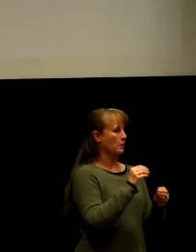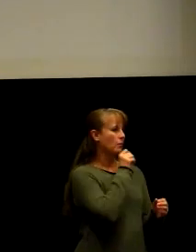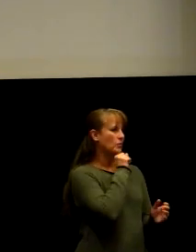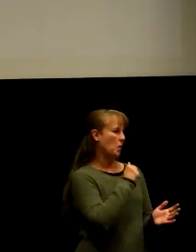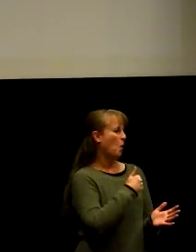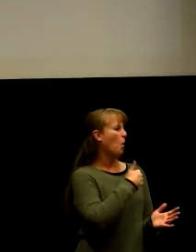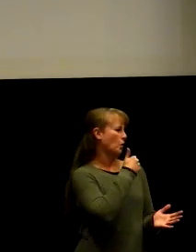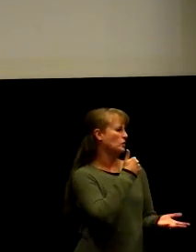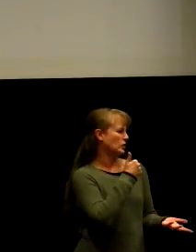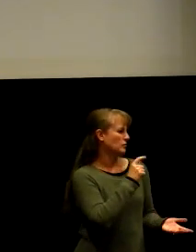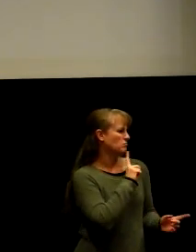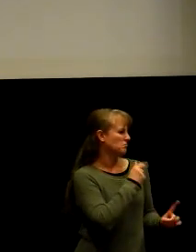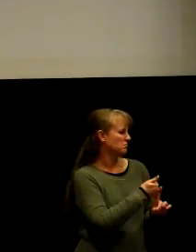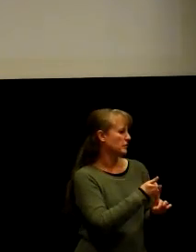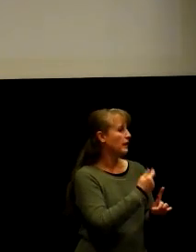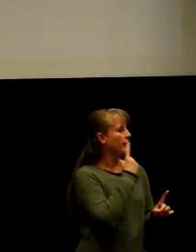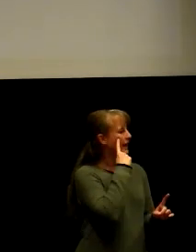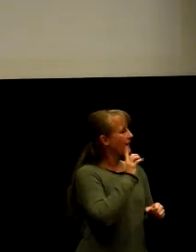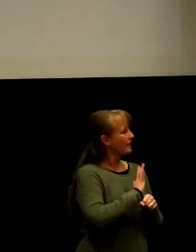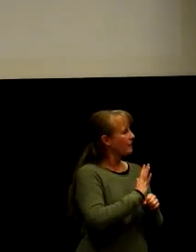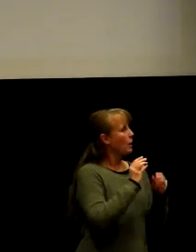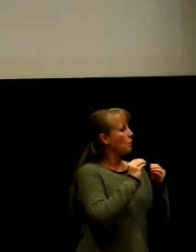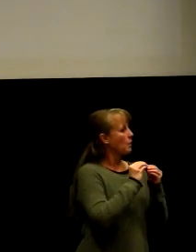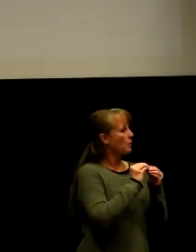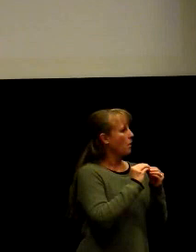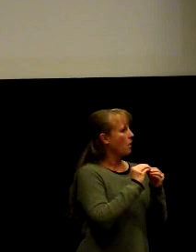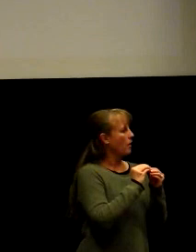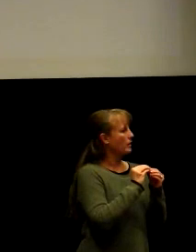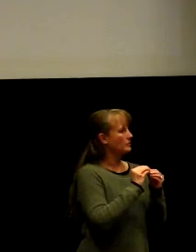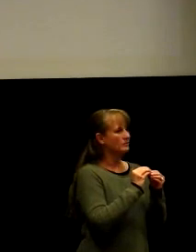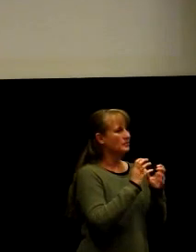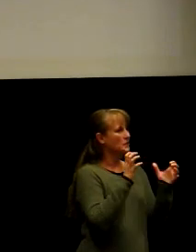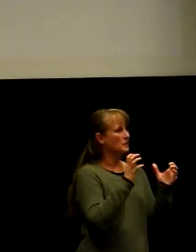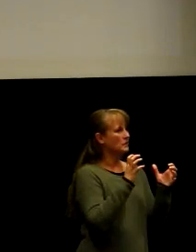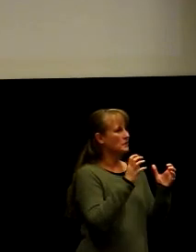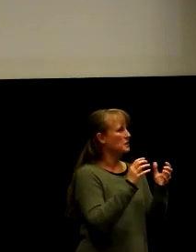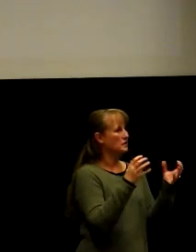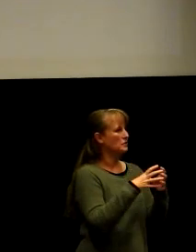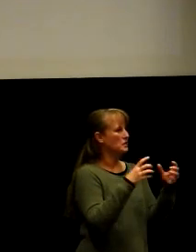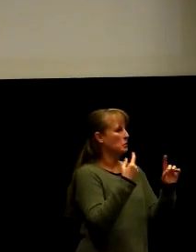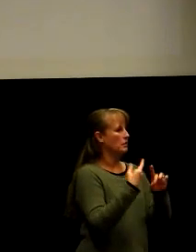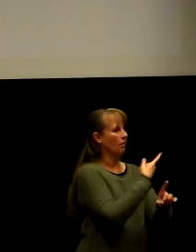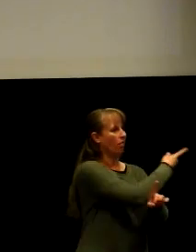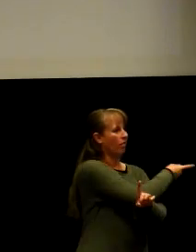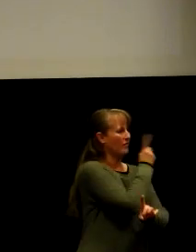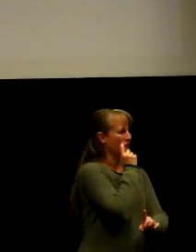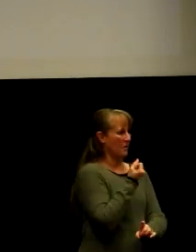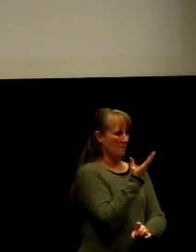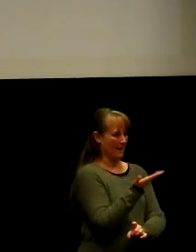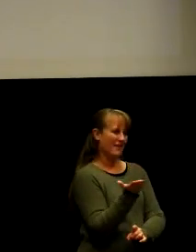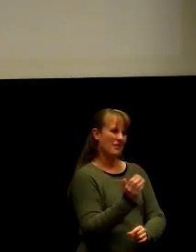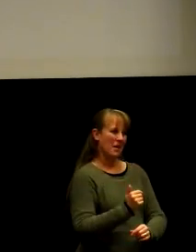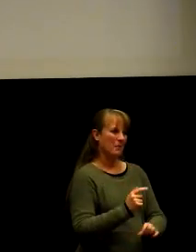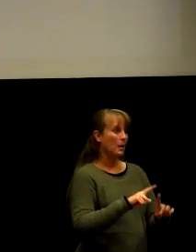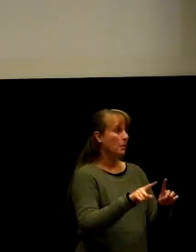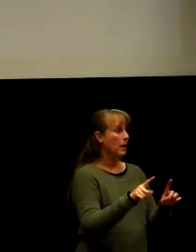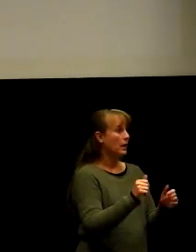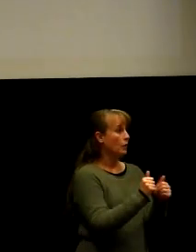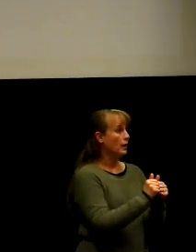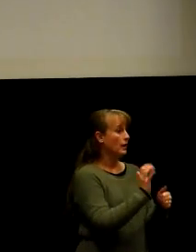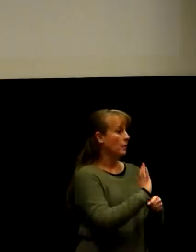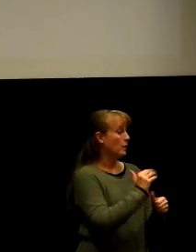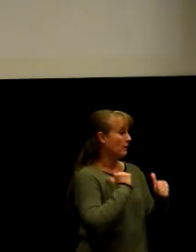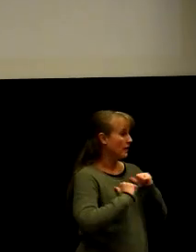years, and this film seemed to be a little bit too out there for many of them. But it did well in the box office,